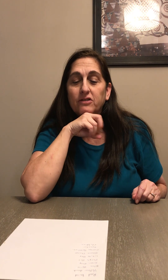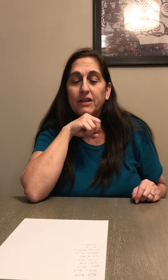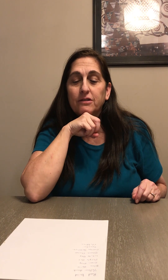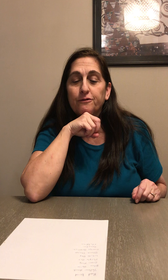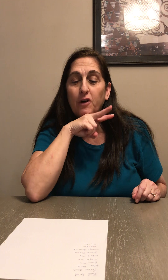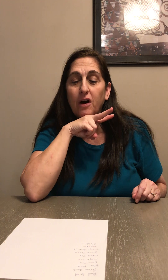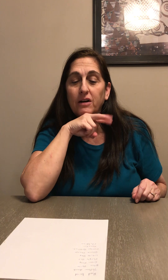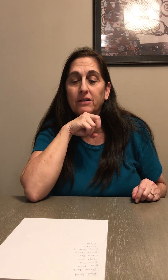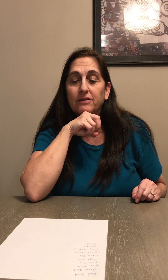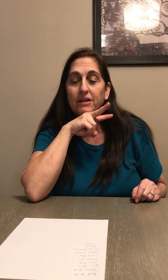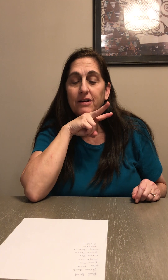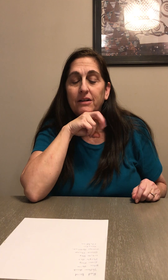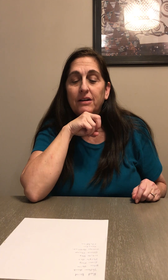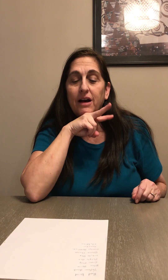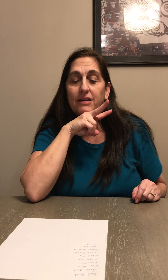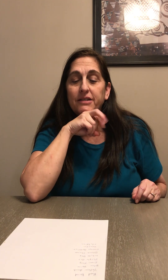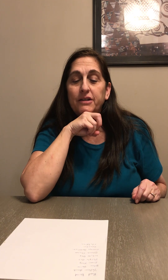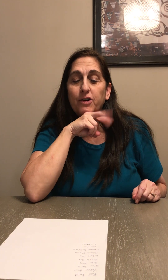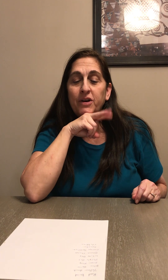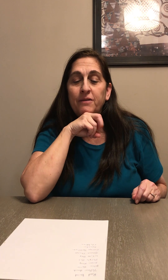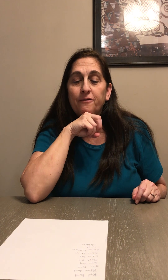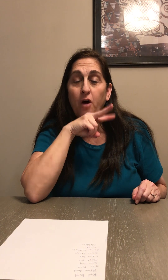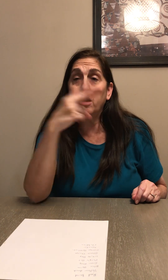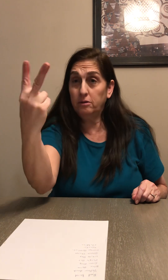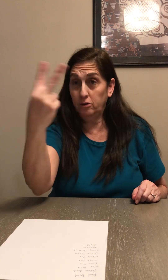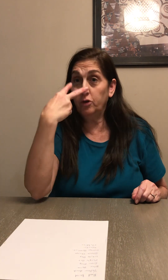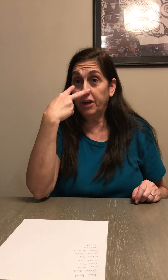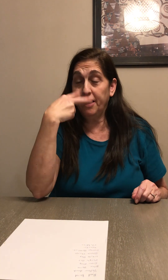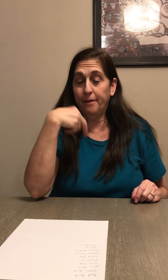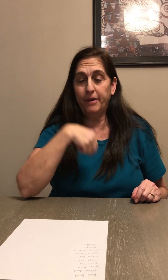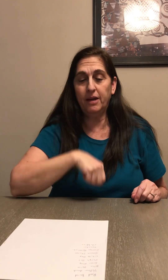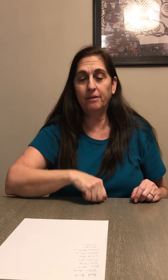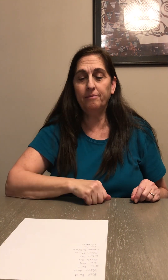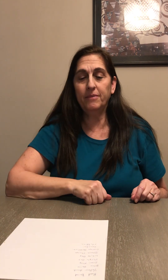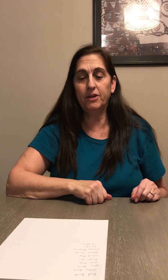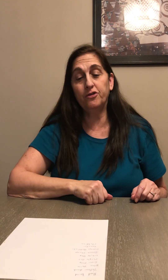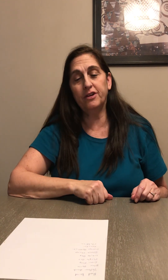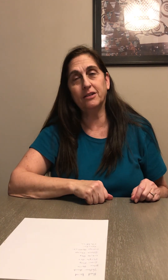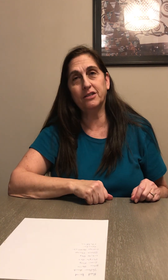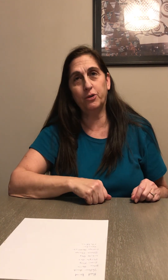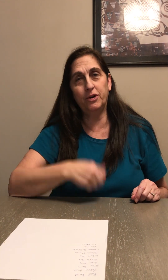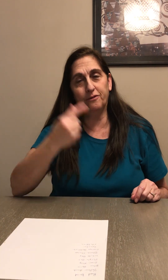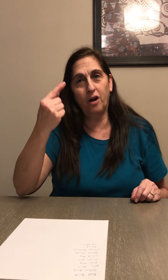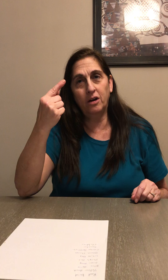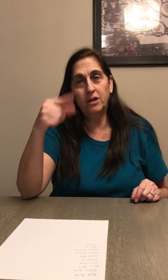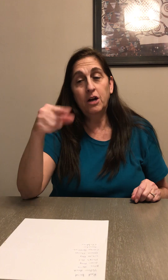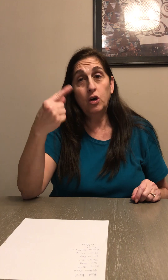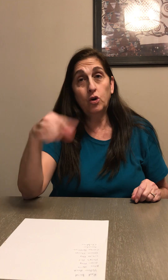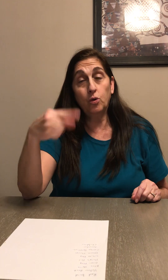that's frog. I see a green frog looking at me. Then you're gonna ask the green frog,